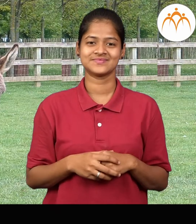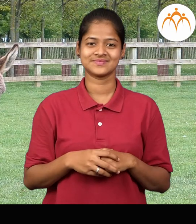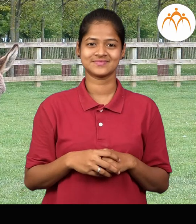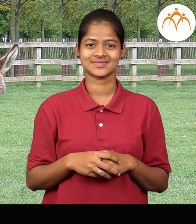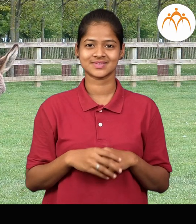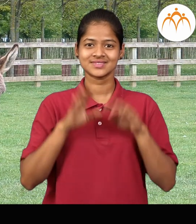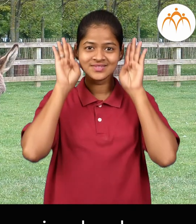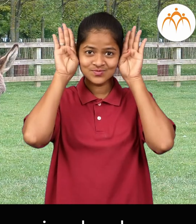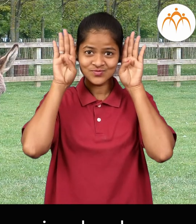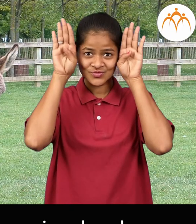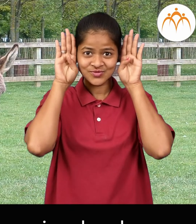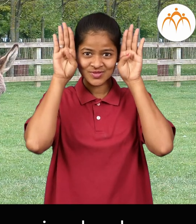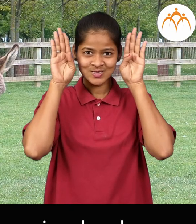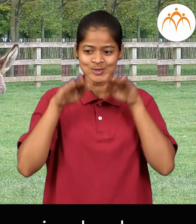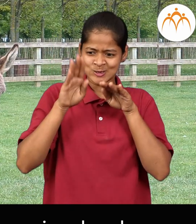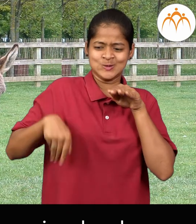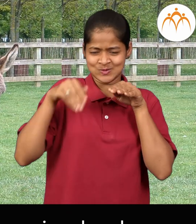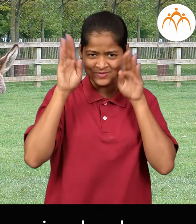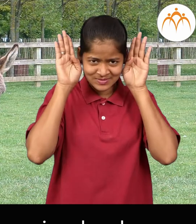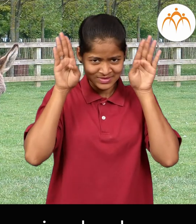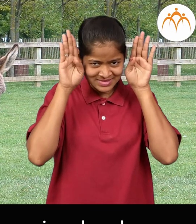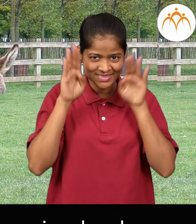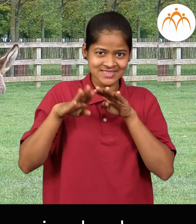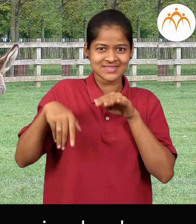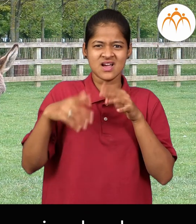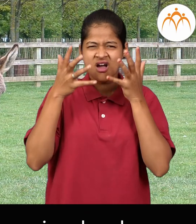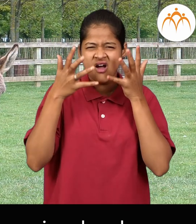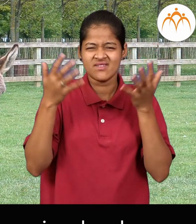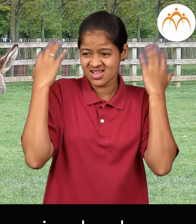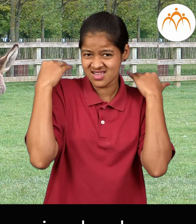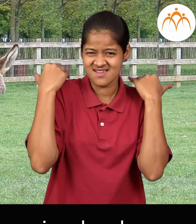Donkey. Donkey is used for carrying loads.